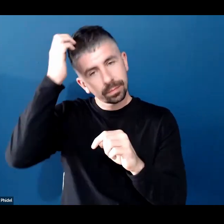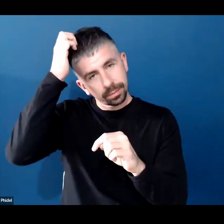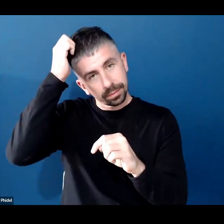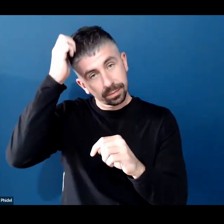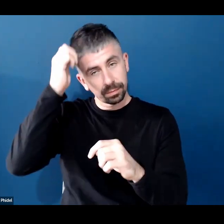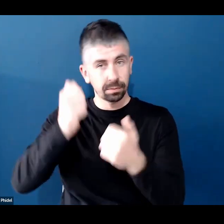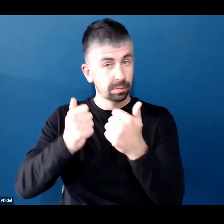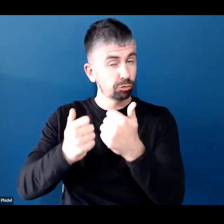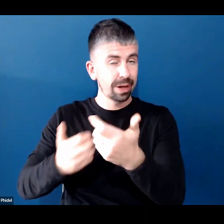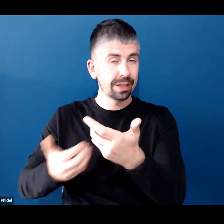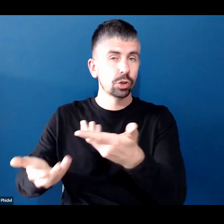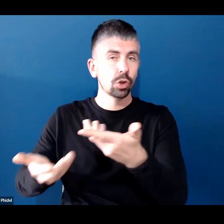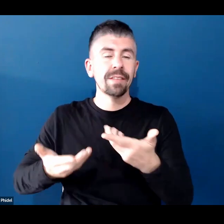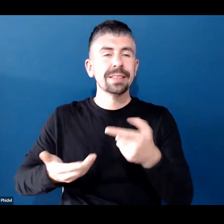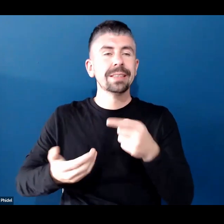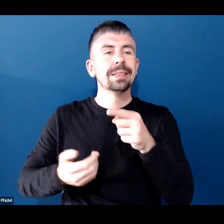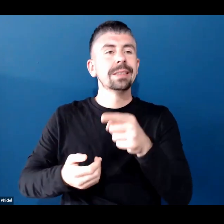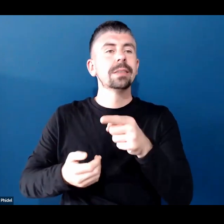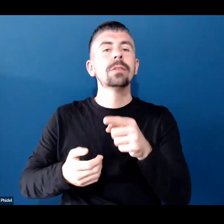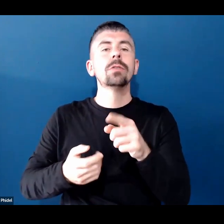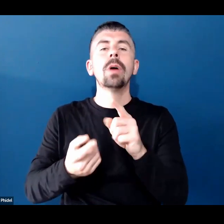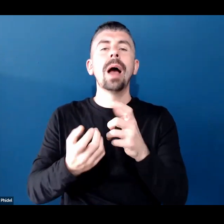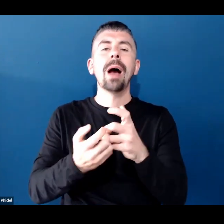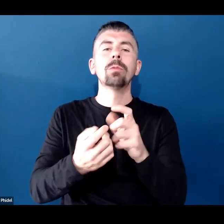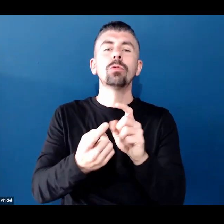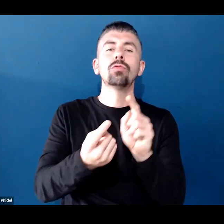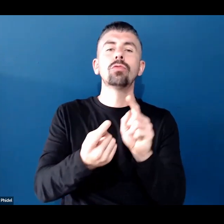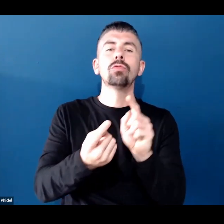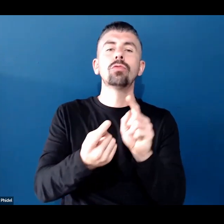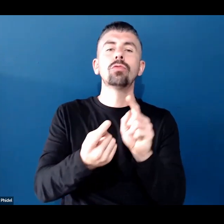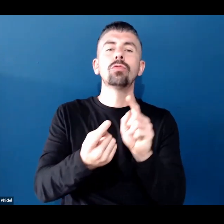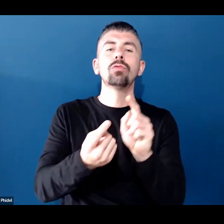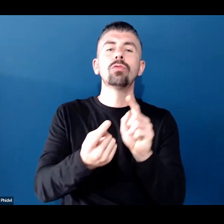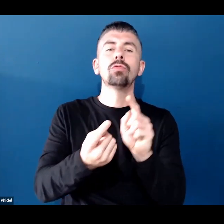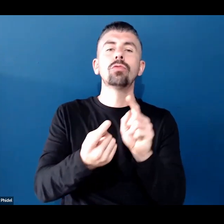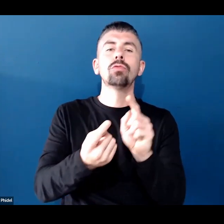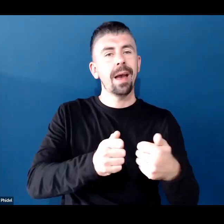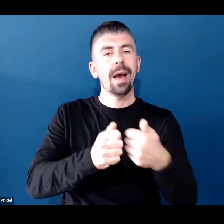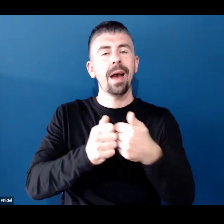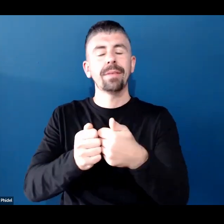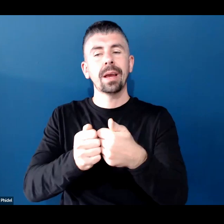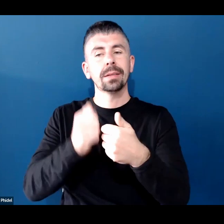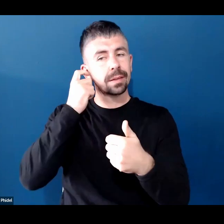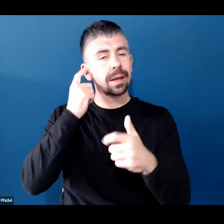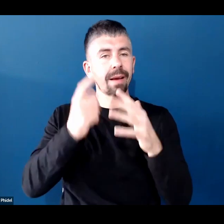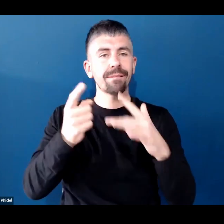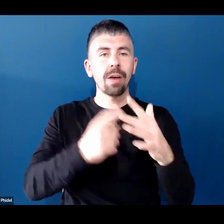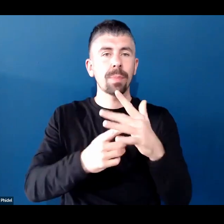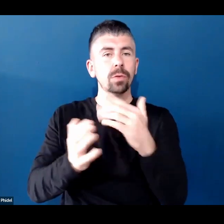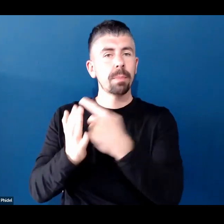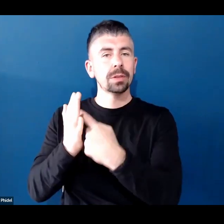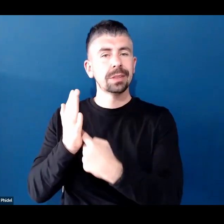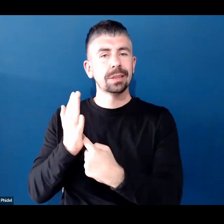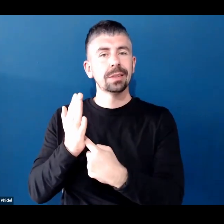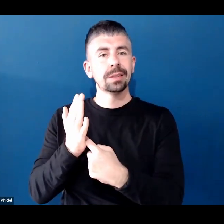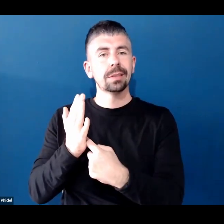service actually, is in responding to people who advocate kind of environmental policies that are,